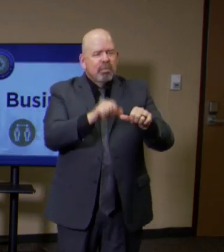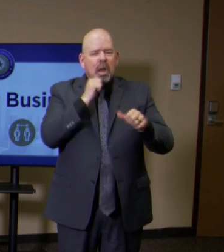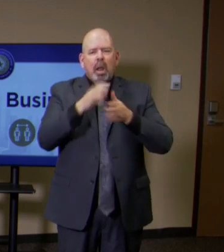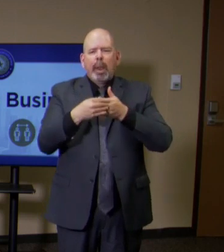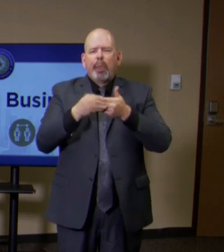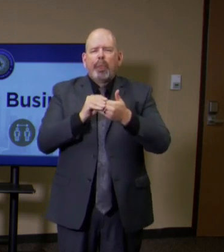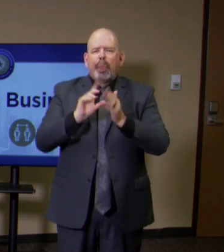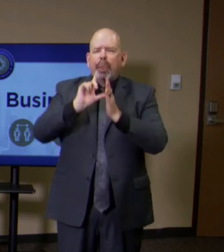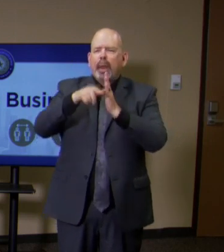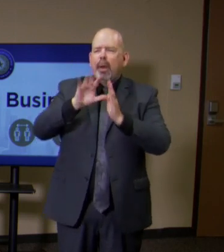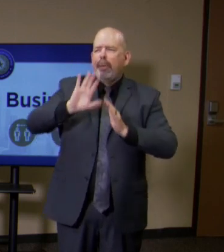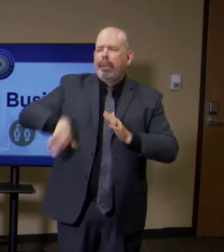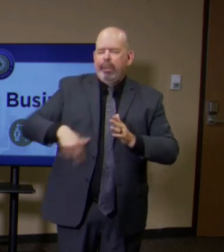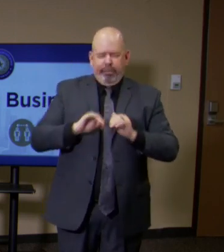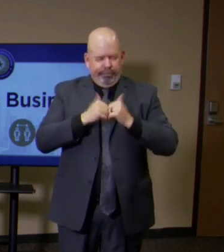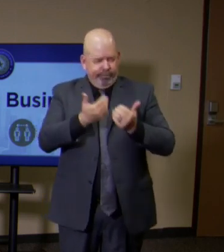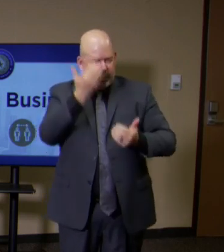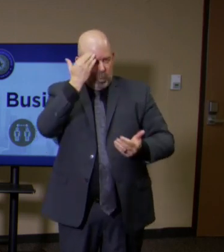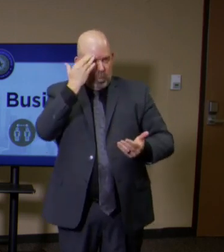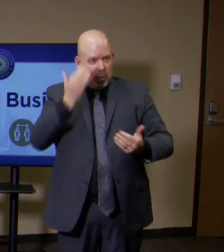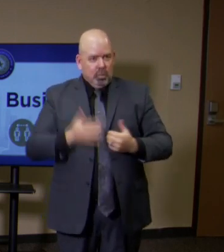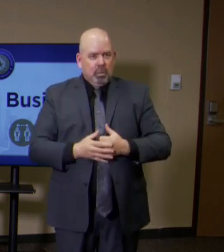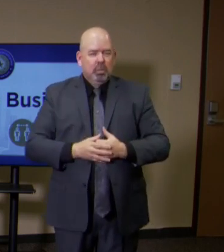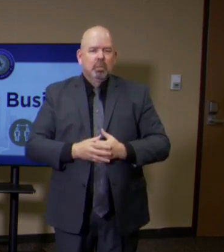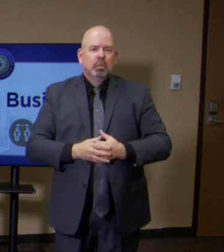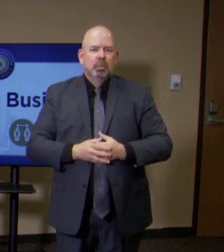insignia? Sure.